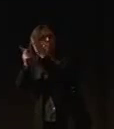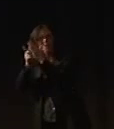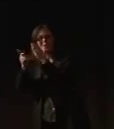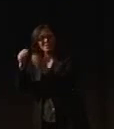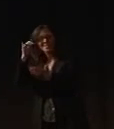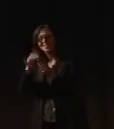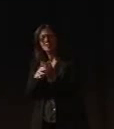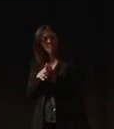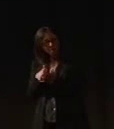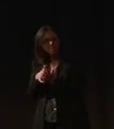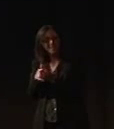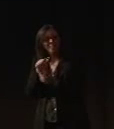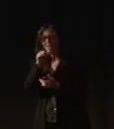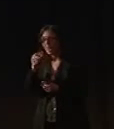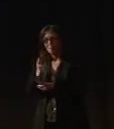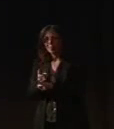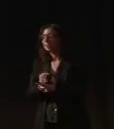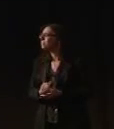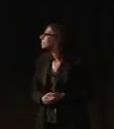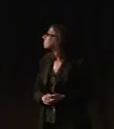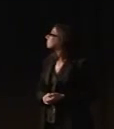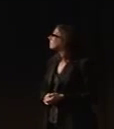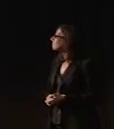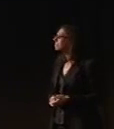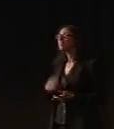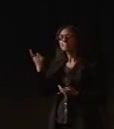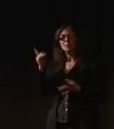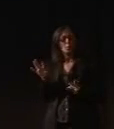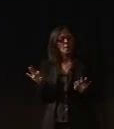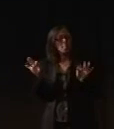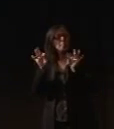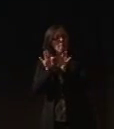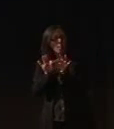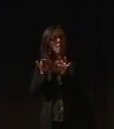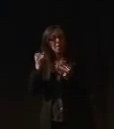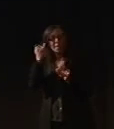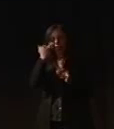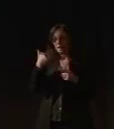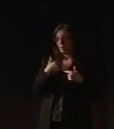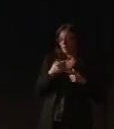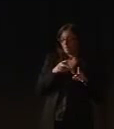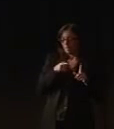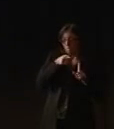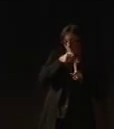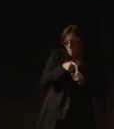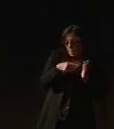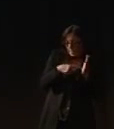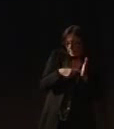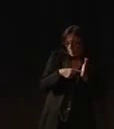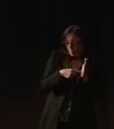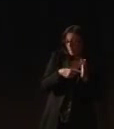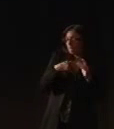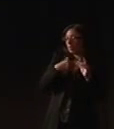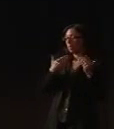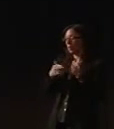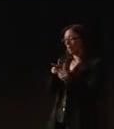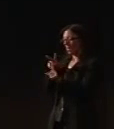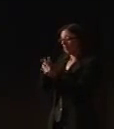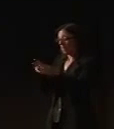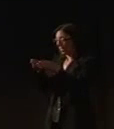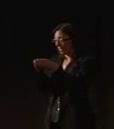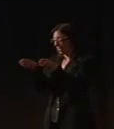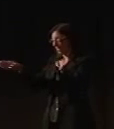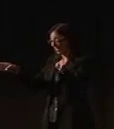it's important because this one, the ability to generalize, is the reason why science works in practice, why good science